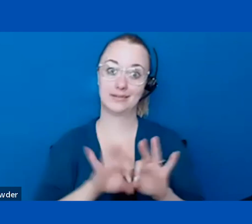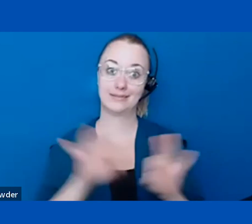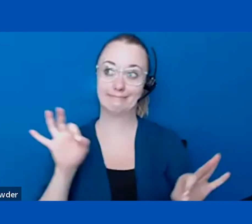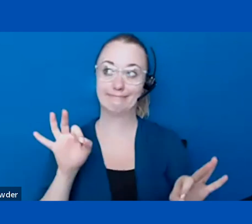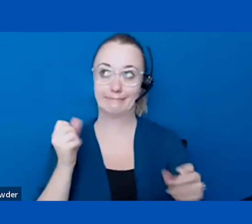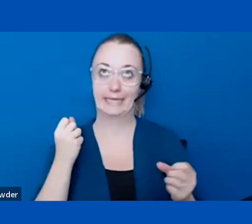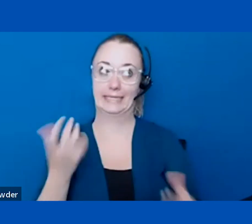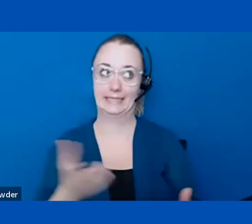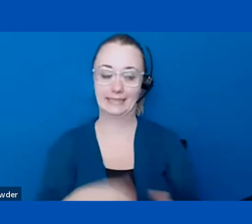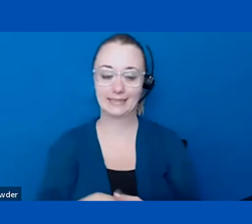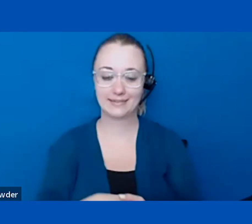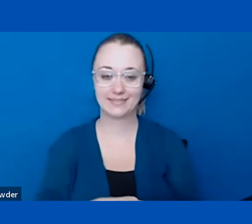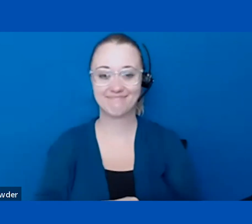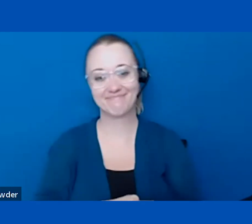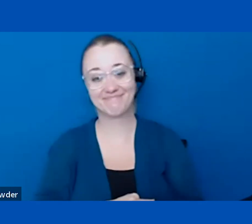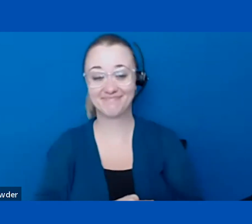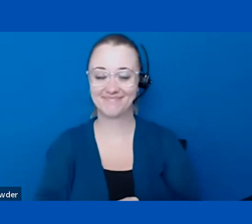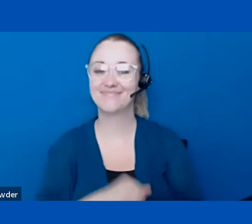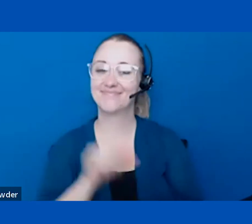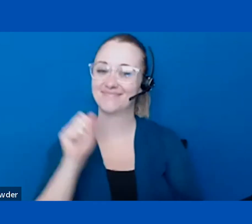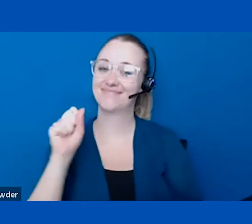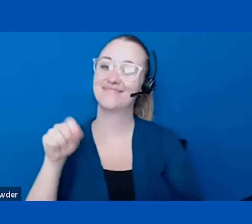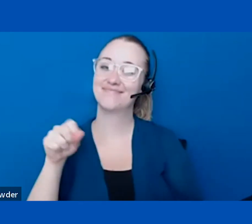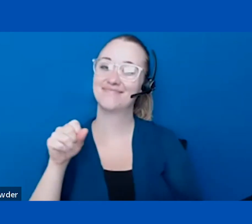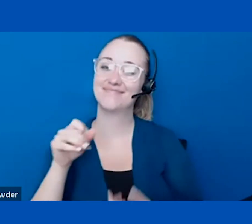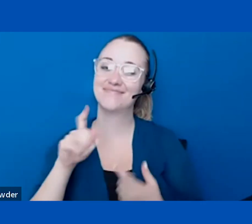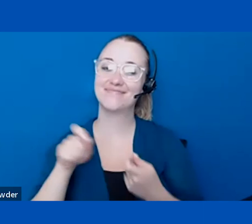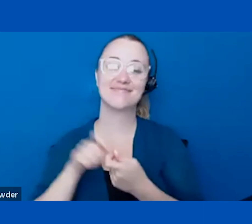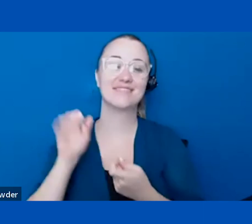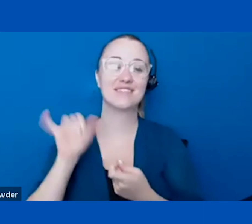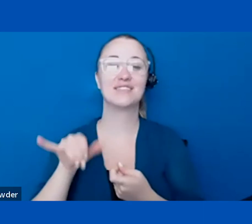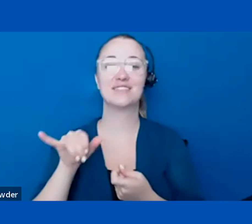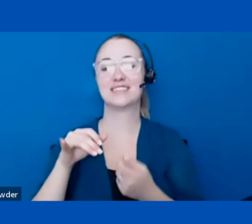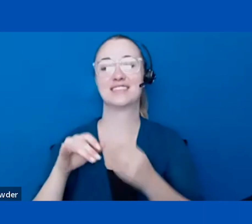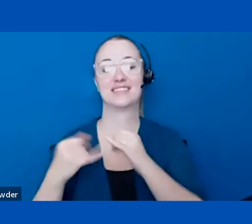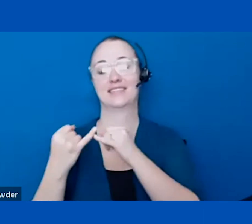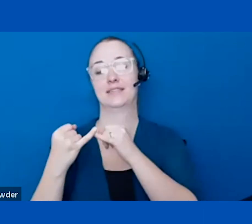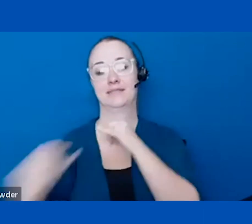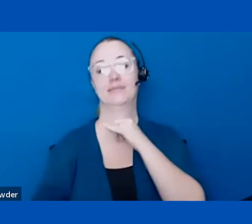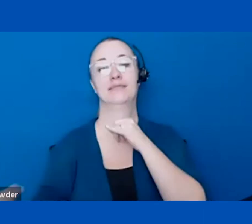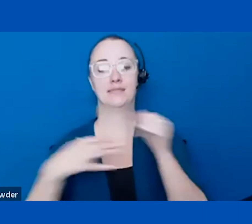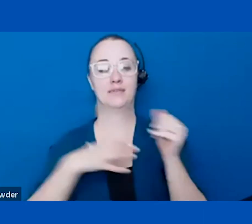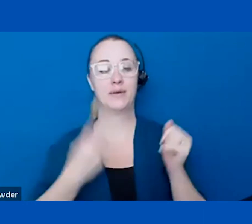canes. Um, so yeah, and particularly those NFB canes.